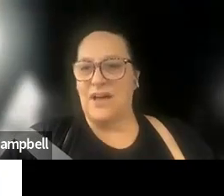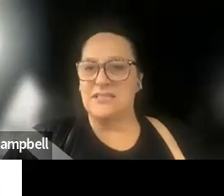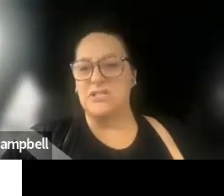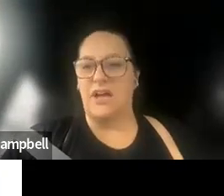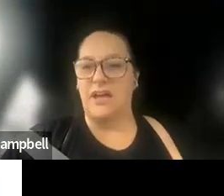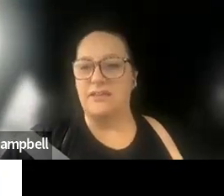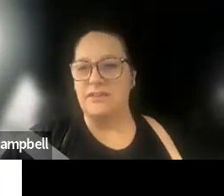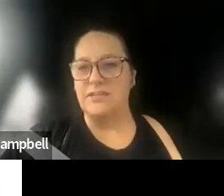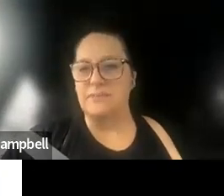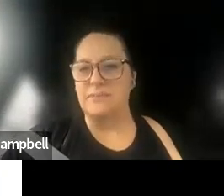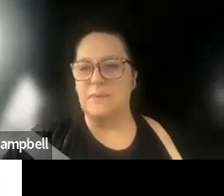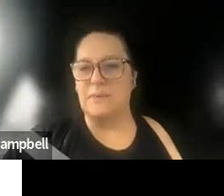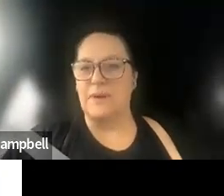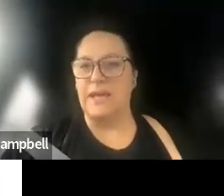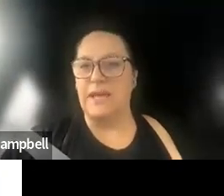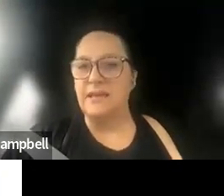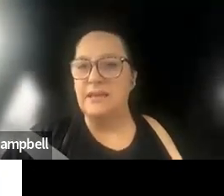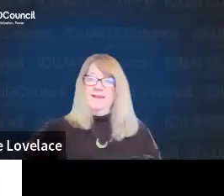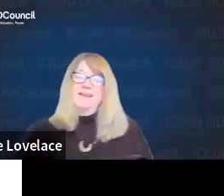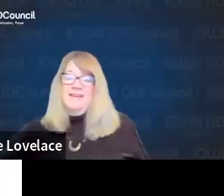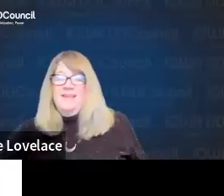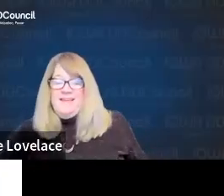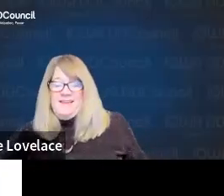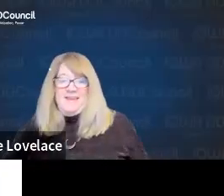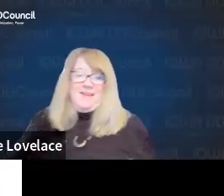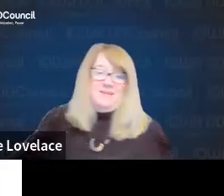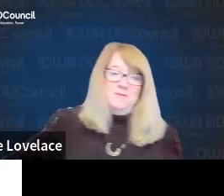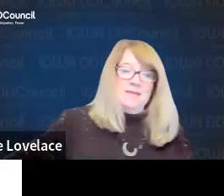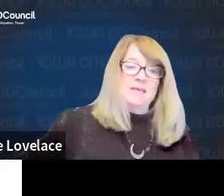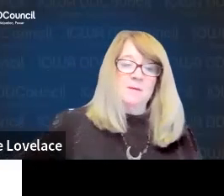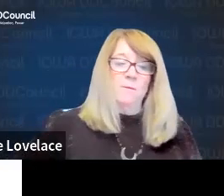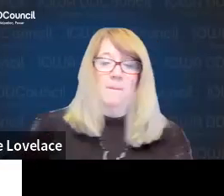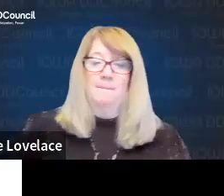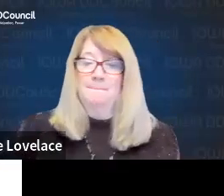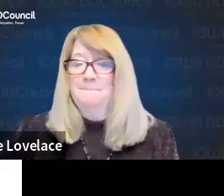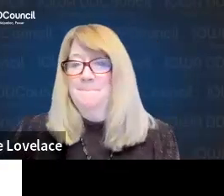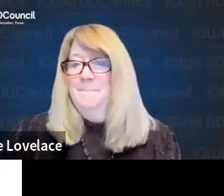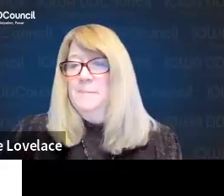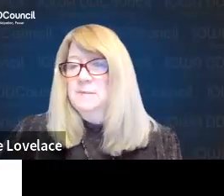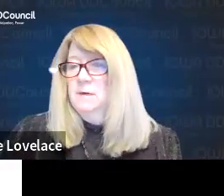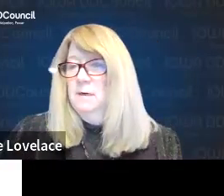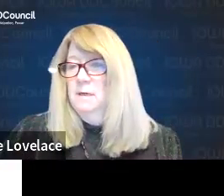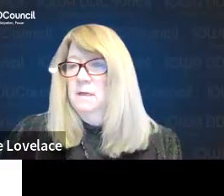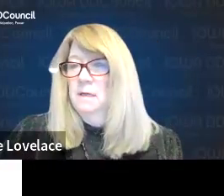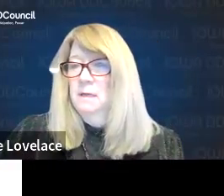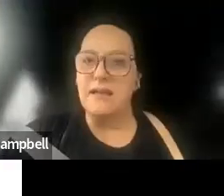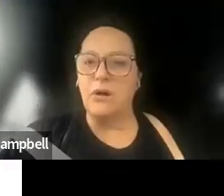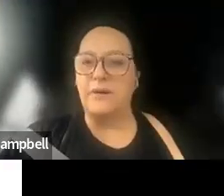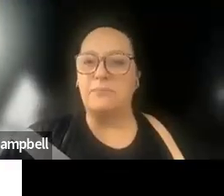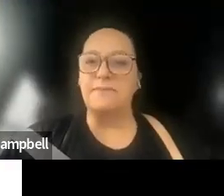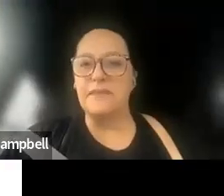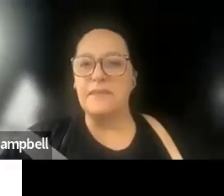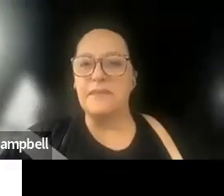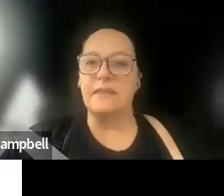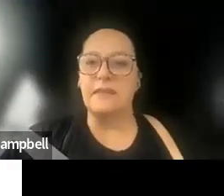Any other thoughts? Everybody's shy this morning. I think there is a hand up. Is there?